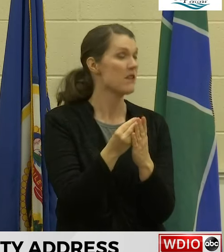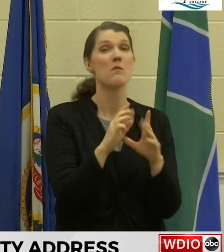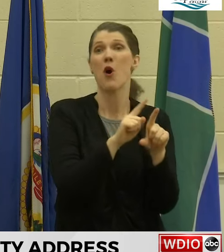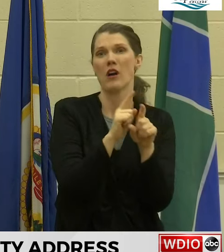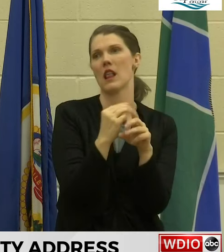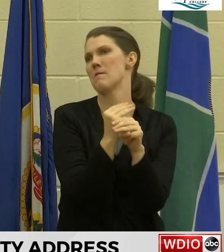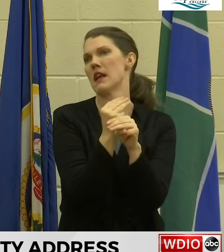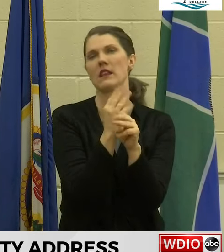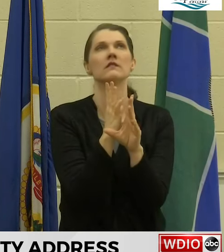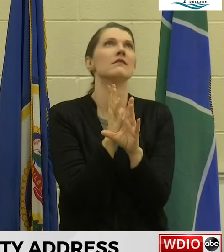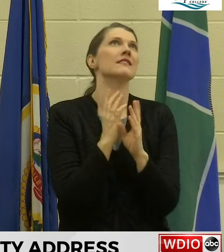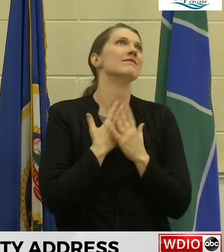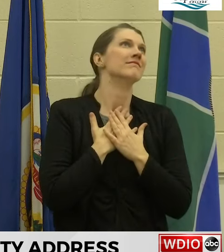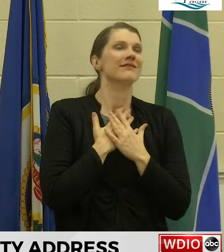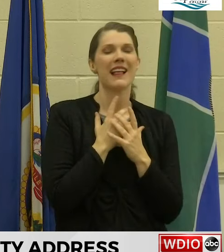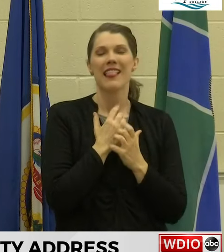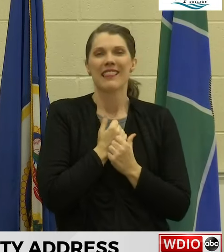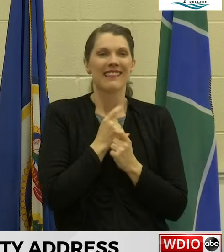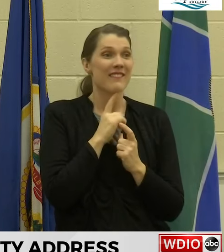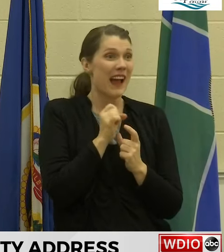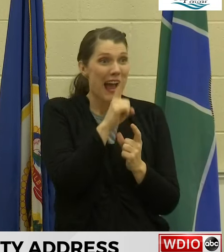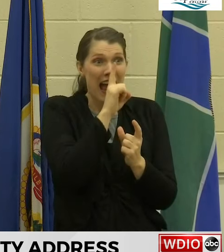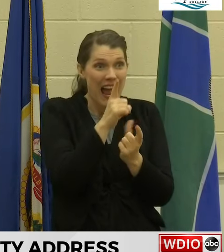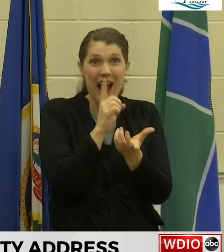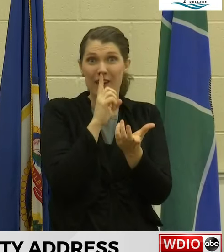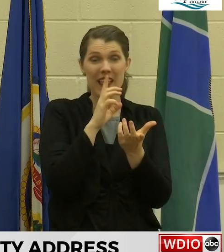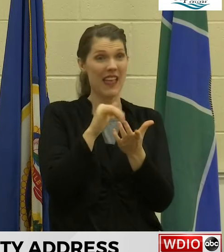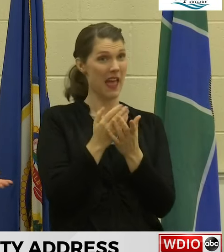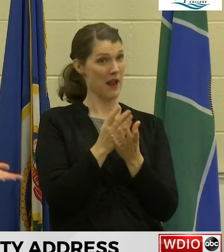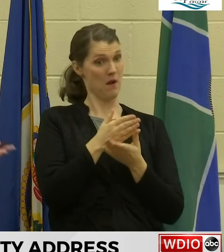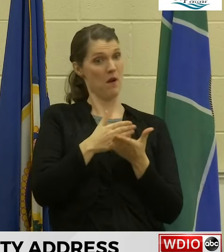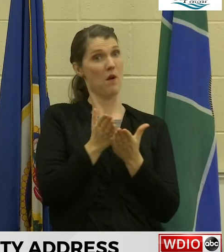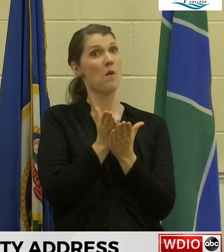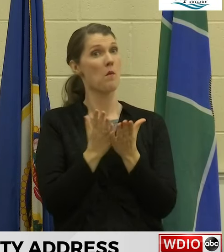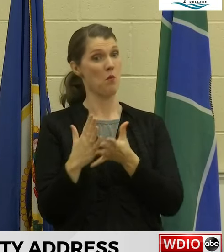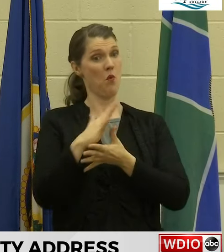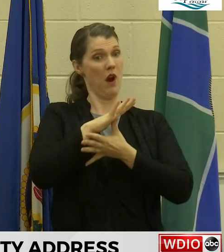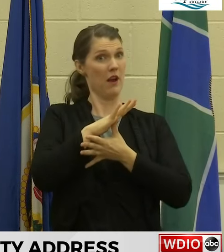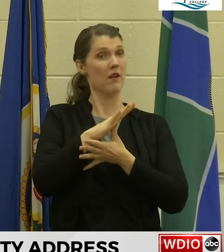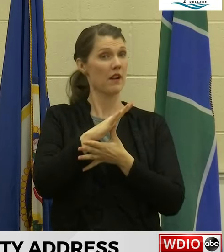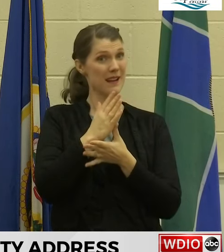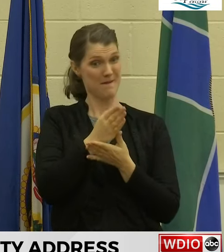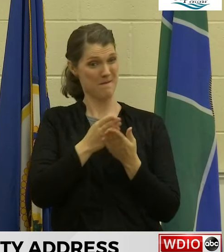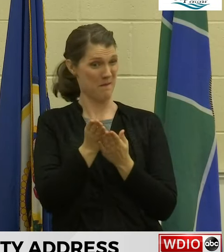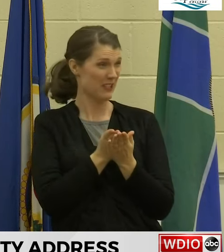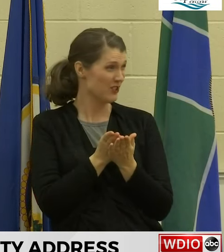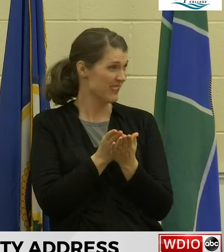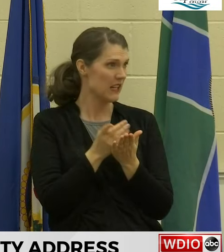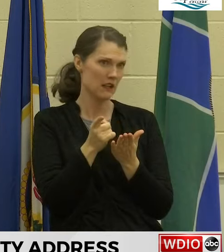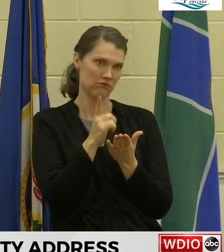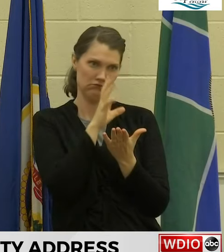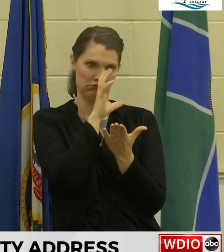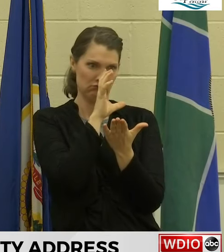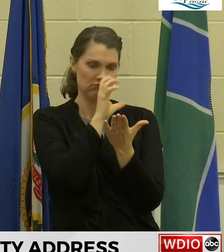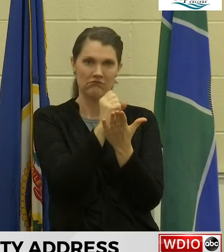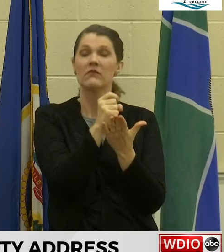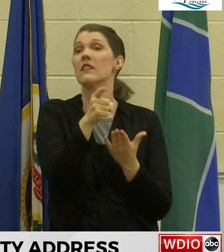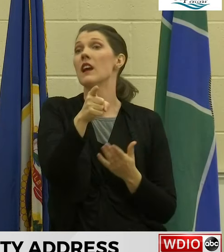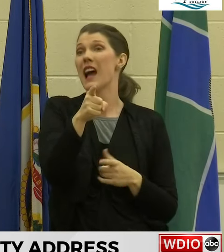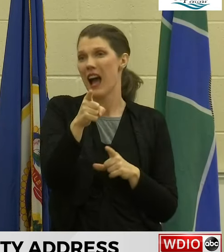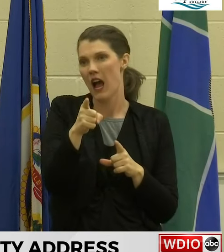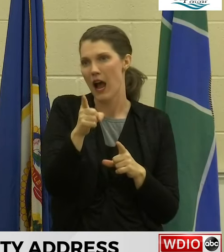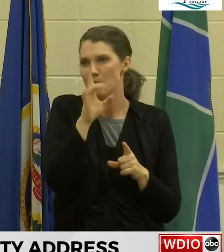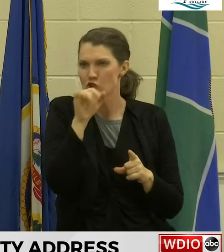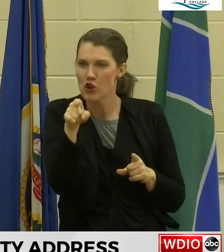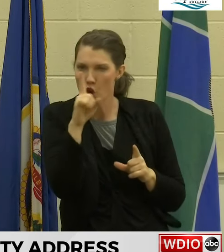math. And I just can't get enough of our priority-based budgeting. And maybe it's a little dorky, but just wait, because I think you